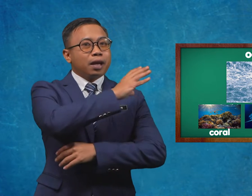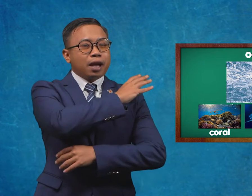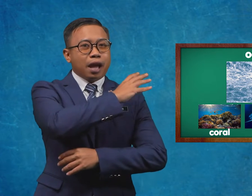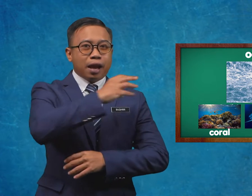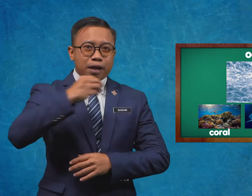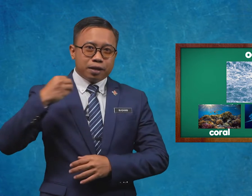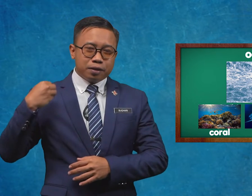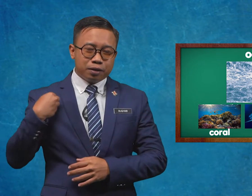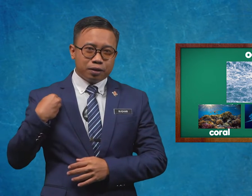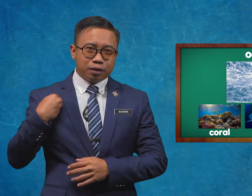and